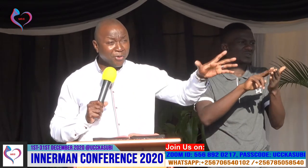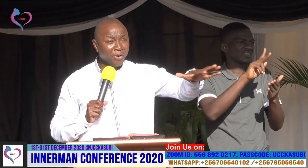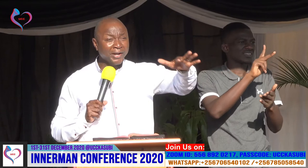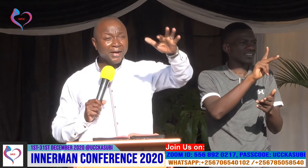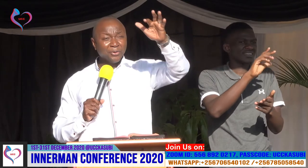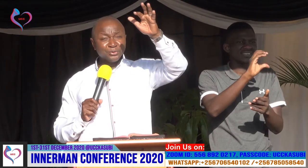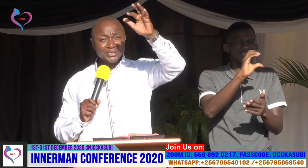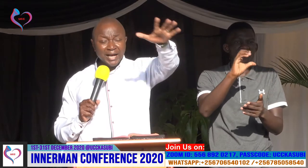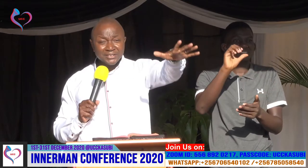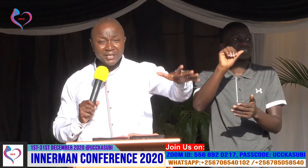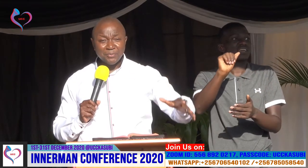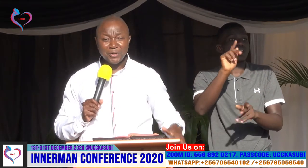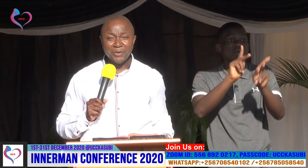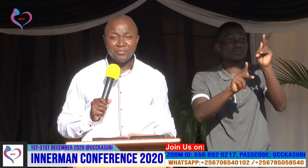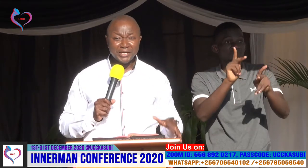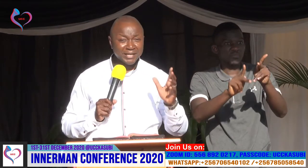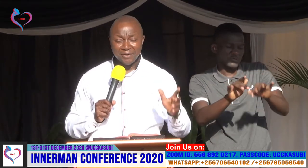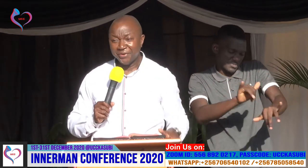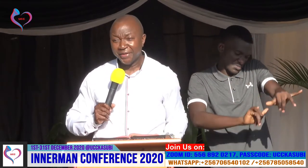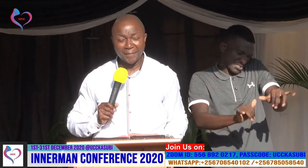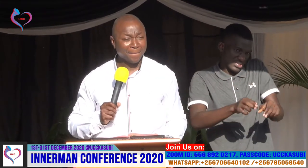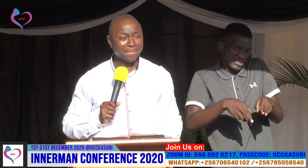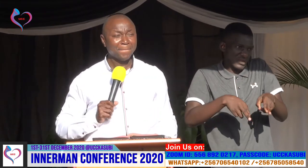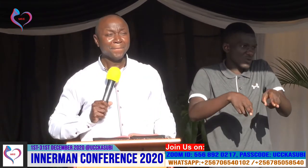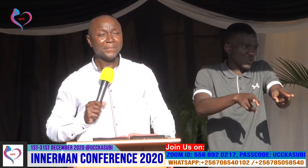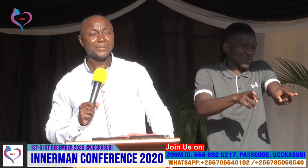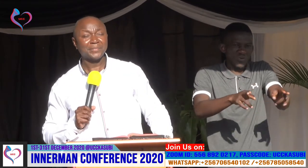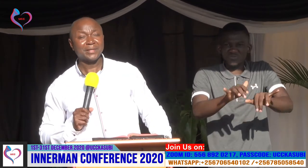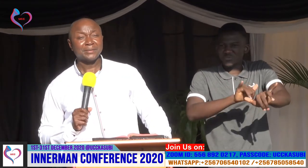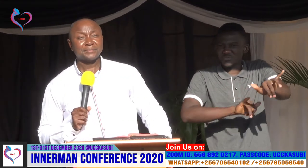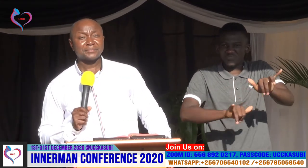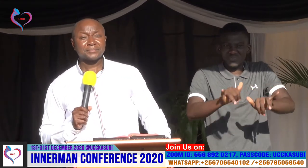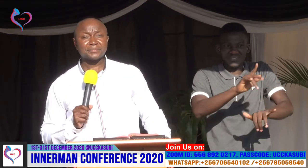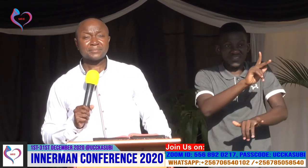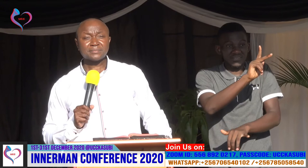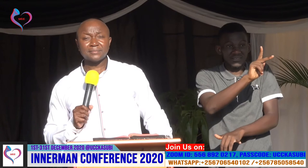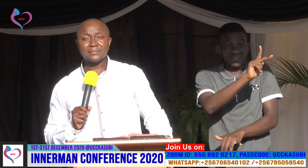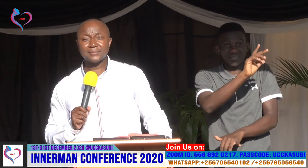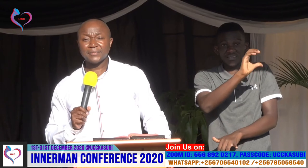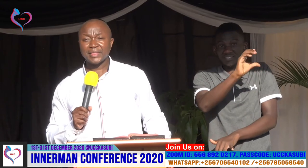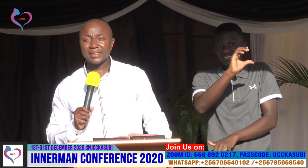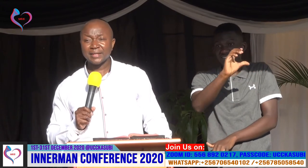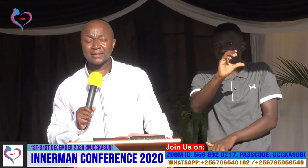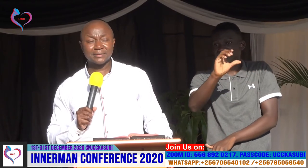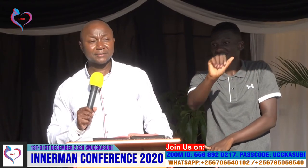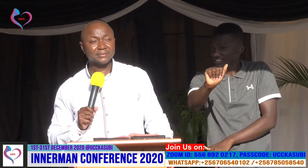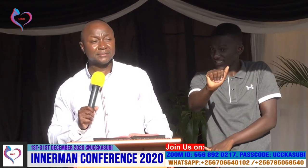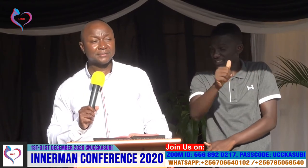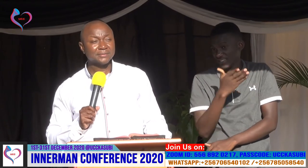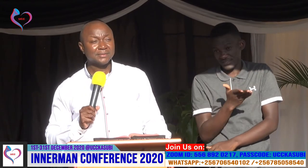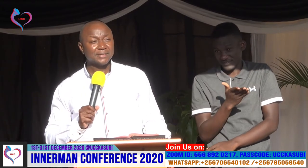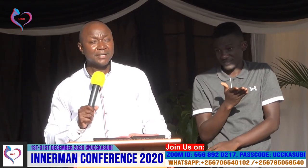clean the road, who slash the pavements and everything. Now, those